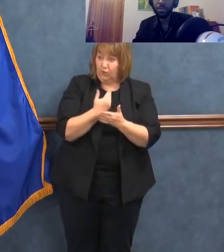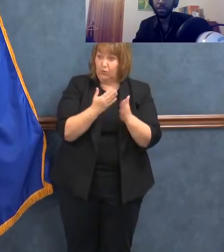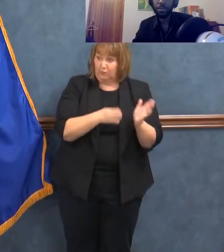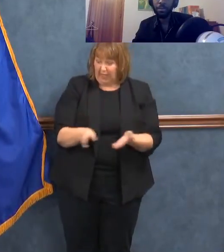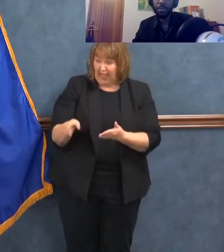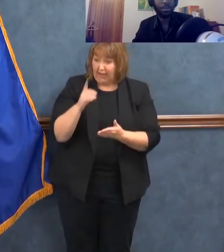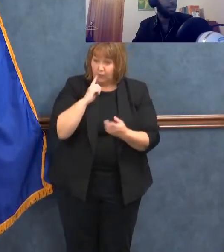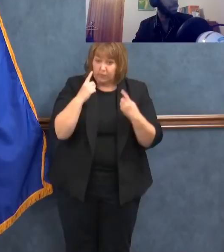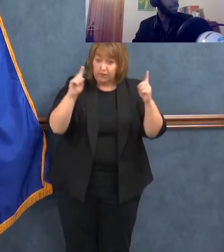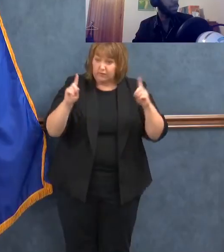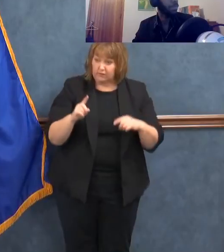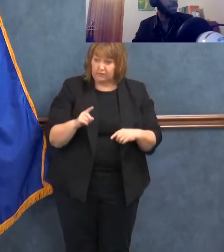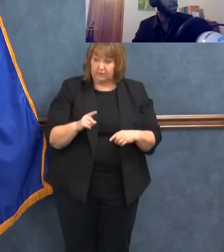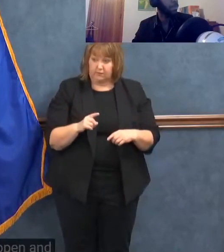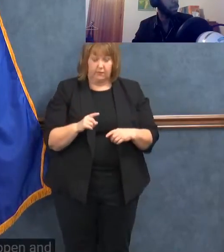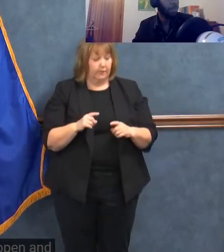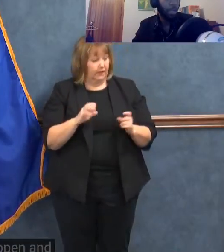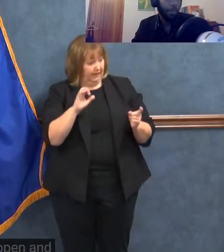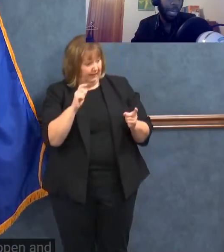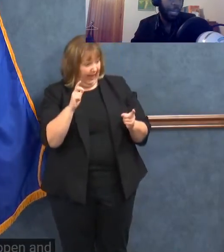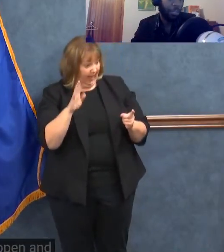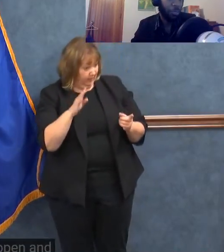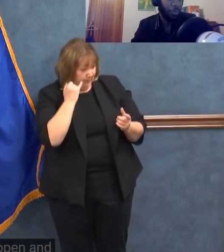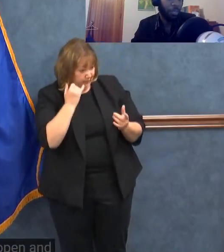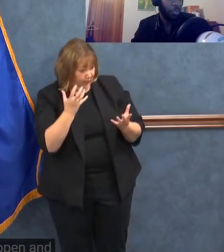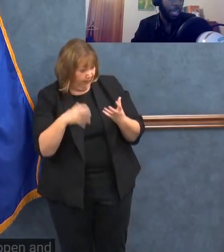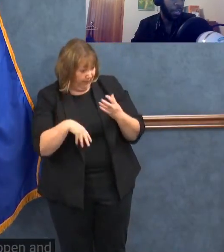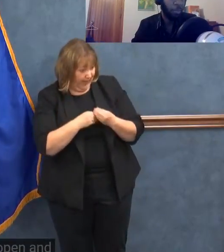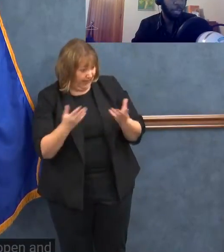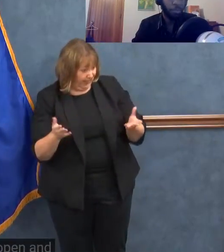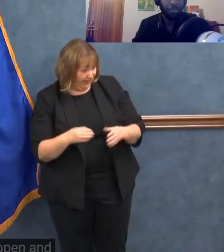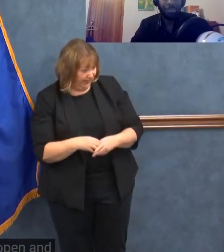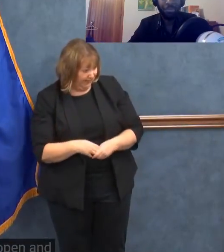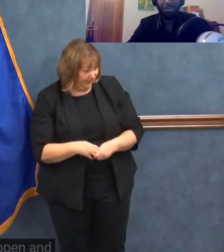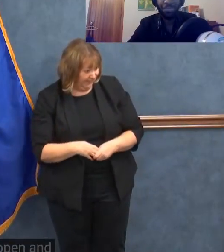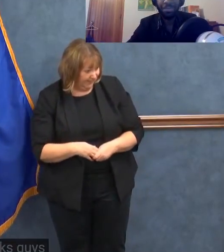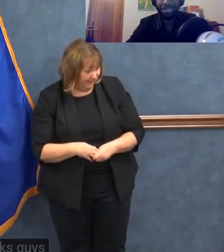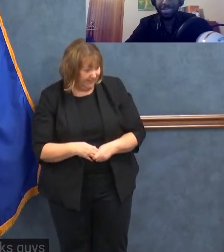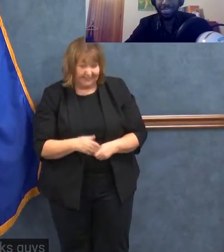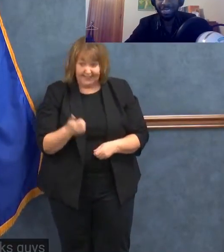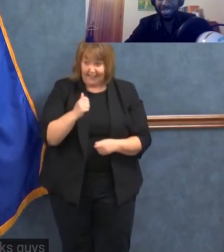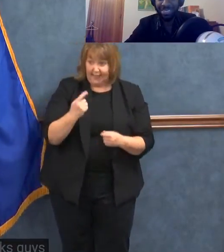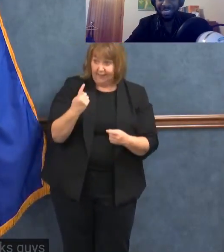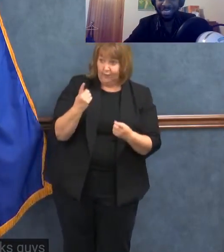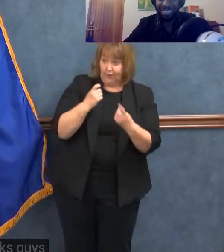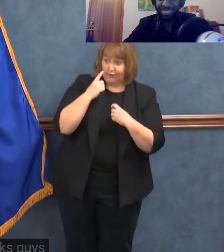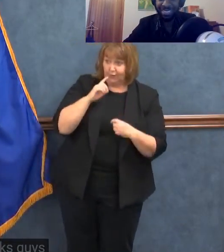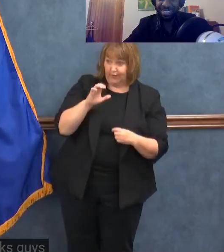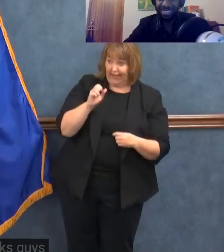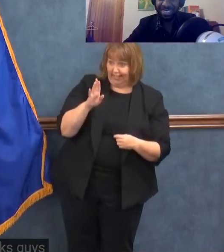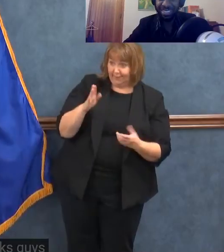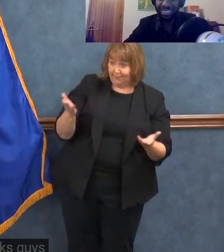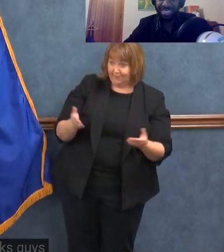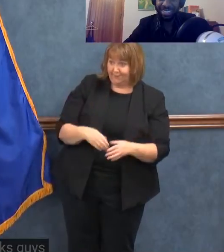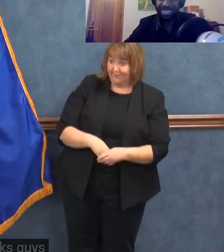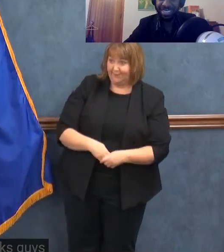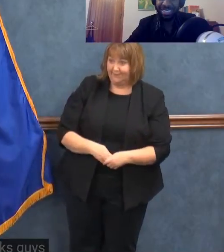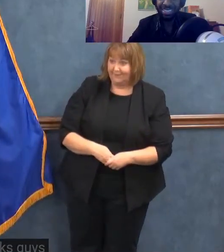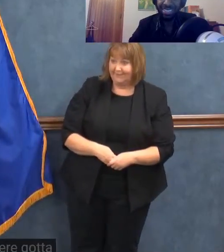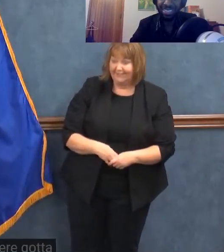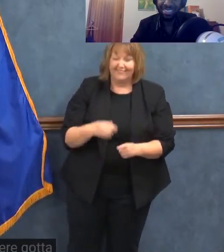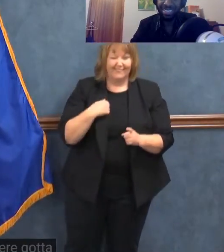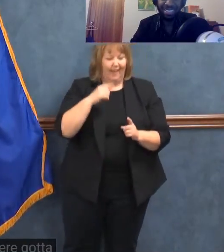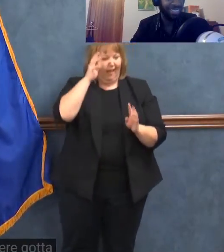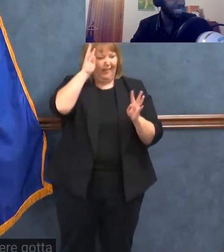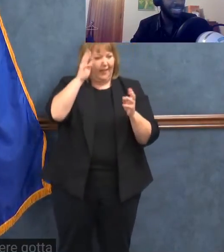Governor. Did anybody have something for Caleb? I mean, he came all the way over here. I mean, I do, but you can't hear me. Got a Caleb question? Go ahead. I'll think of one